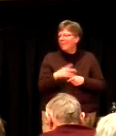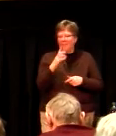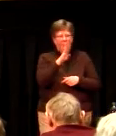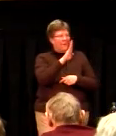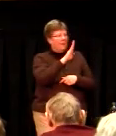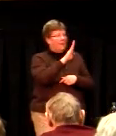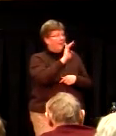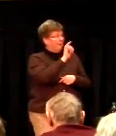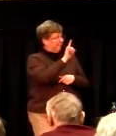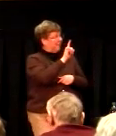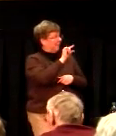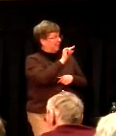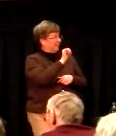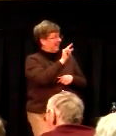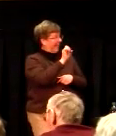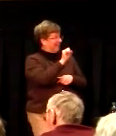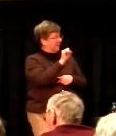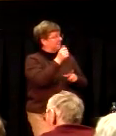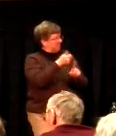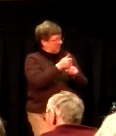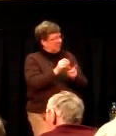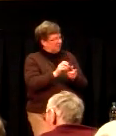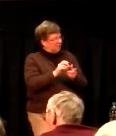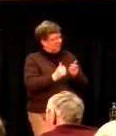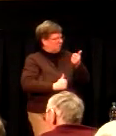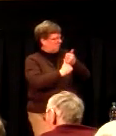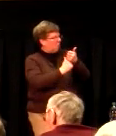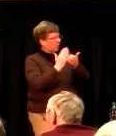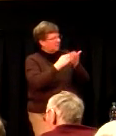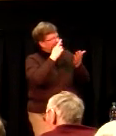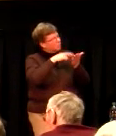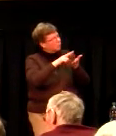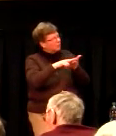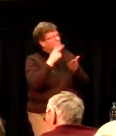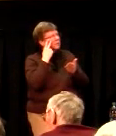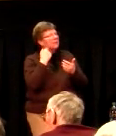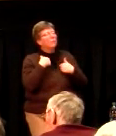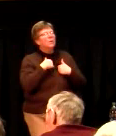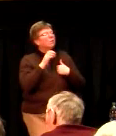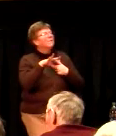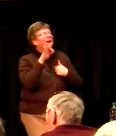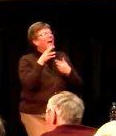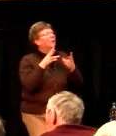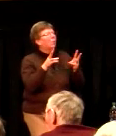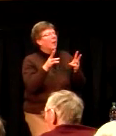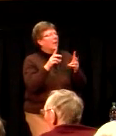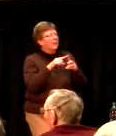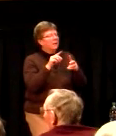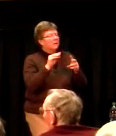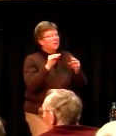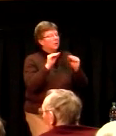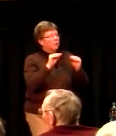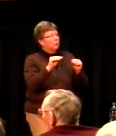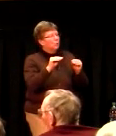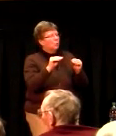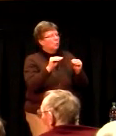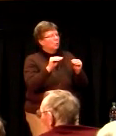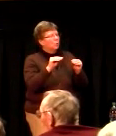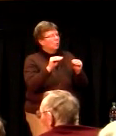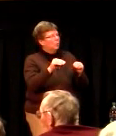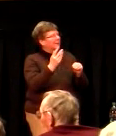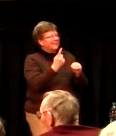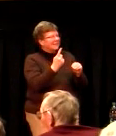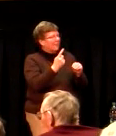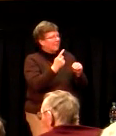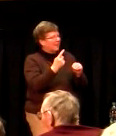Bill Gates put some money into some research to see if we could find a way to put something down on the surface of